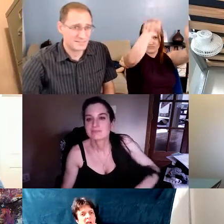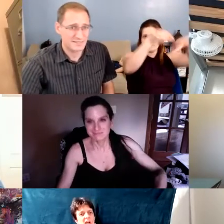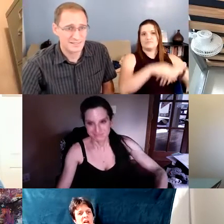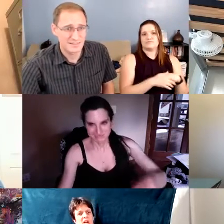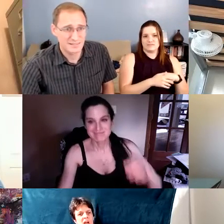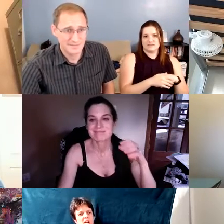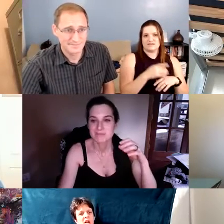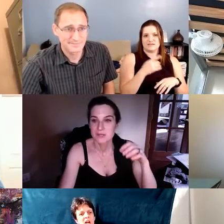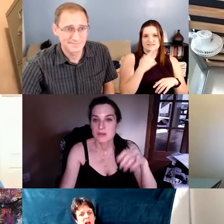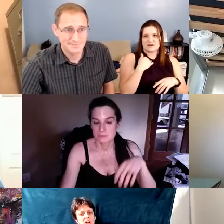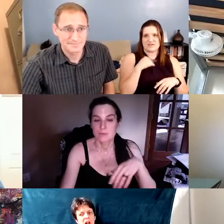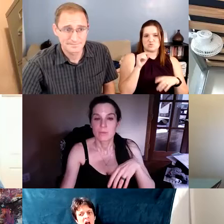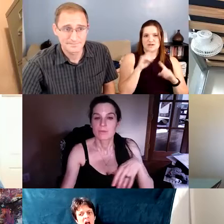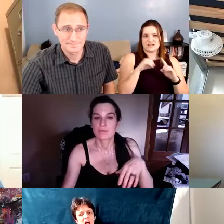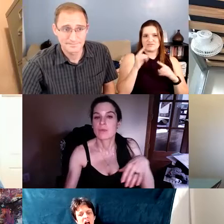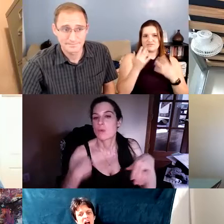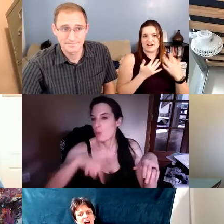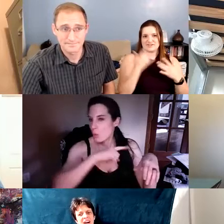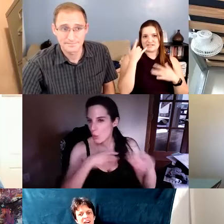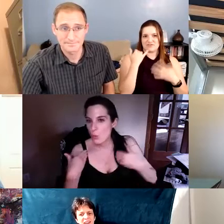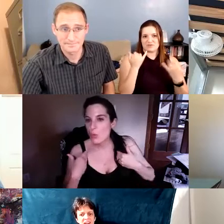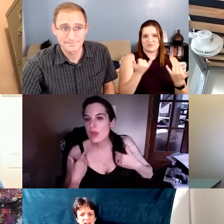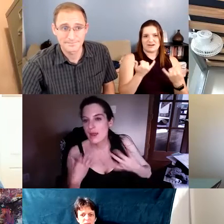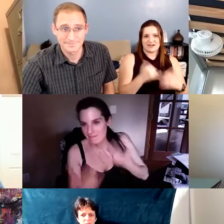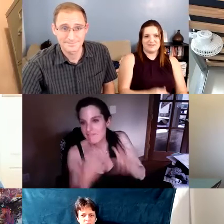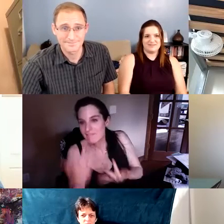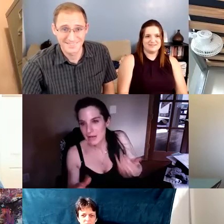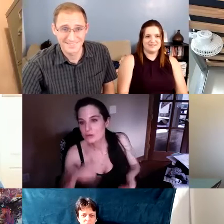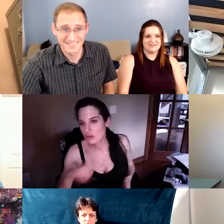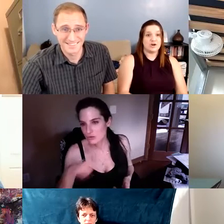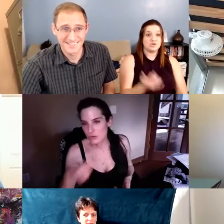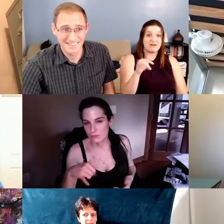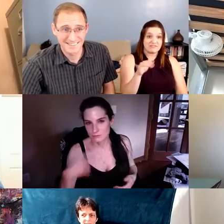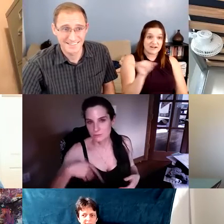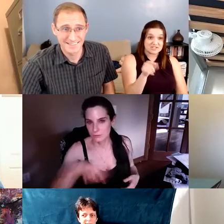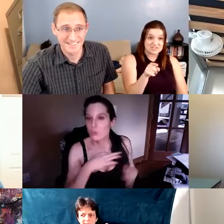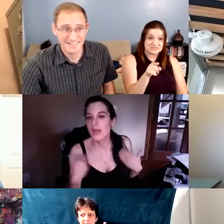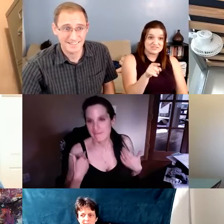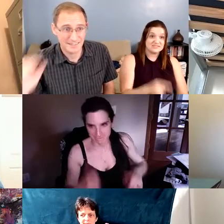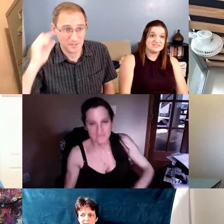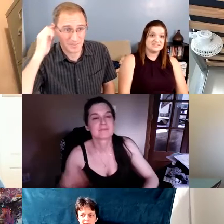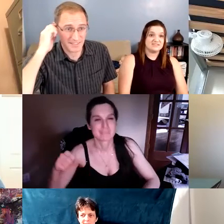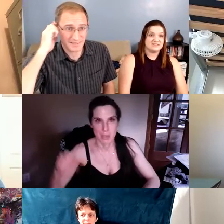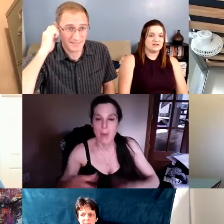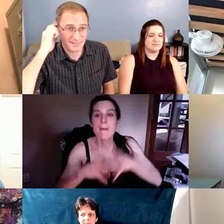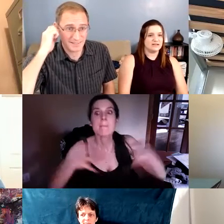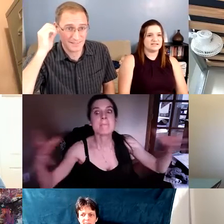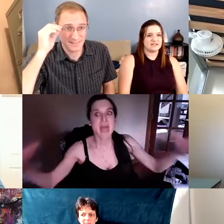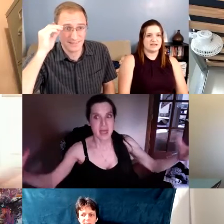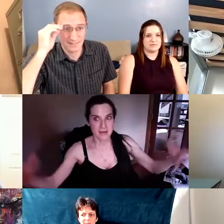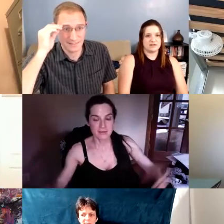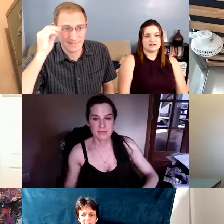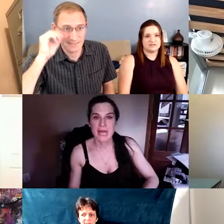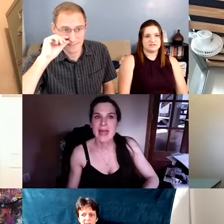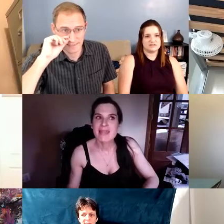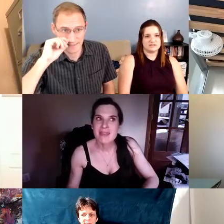east. They said we have like 20 different fires in California right now. Oh, you have a fire too? Oh man. Oh man, it's like a